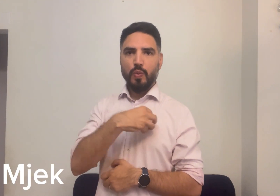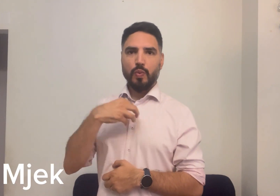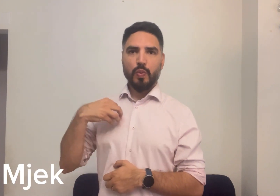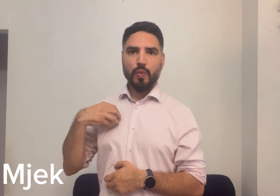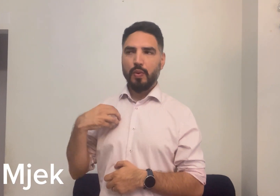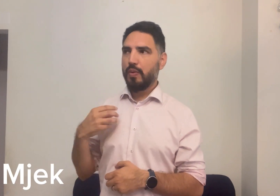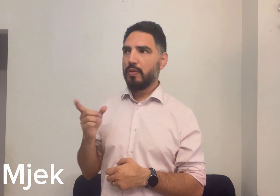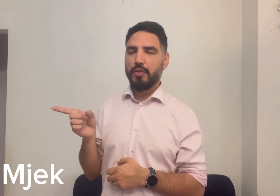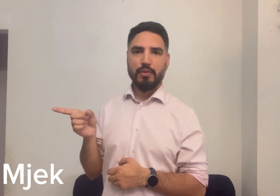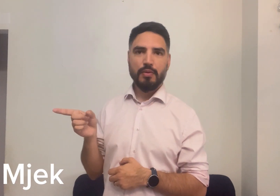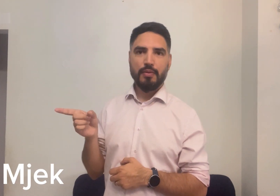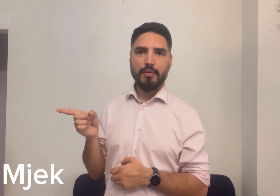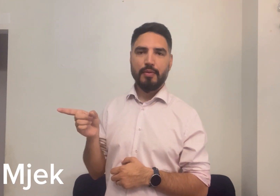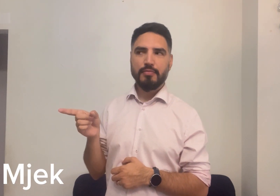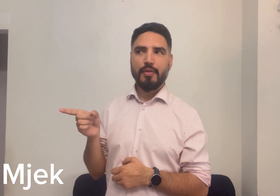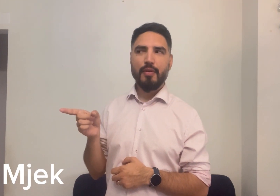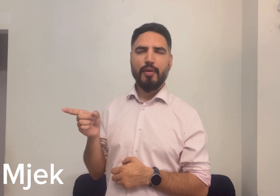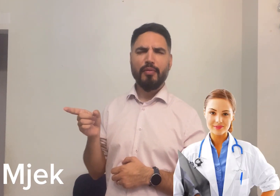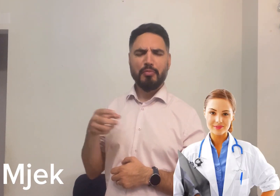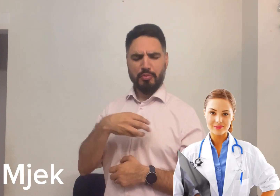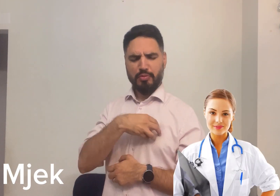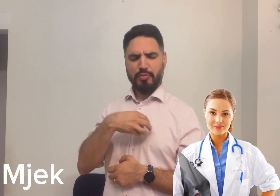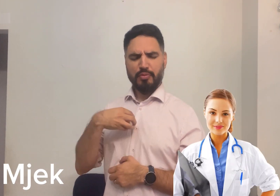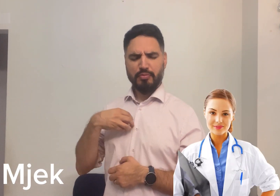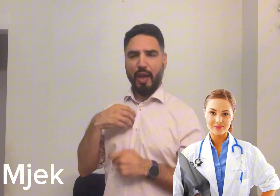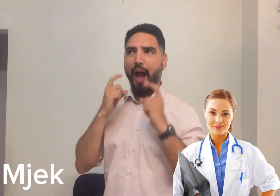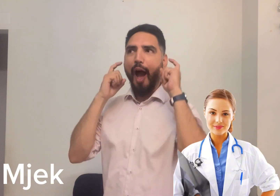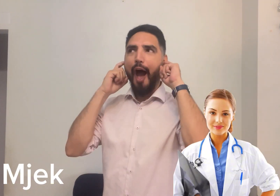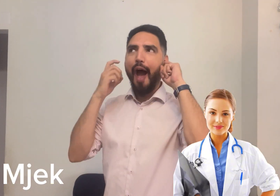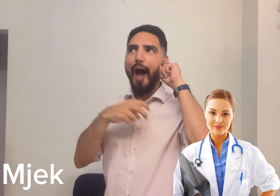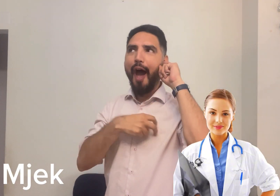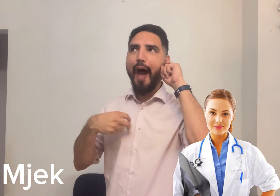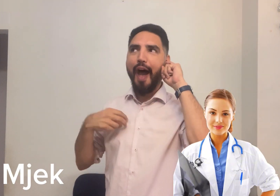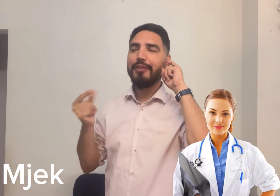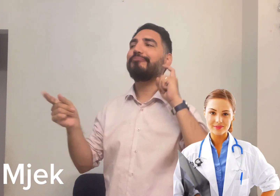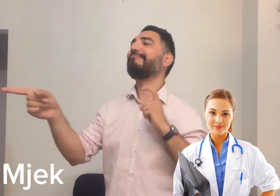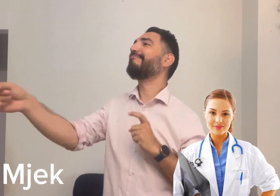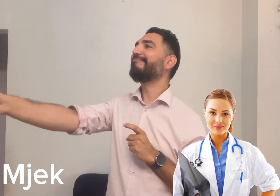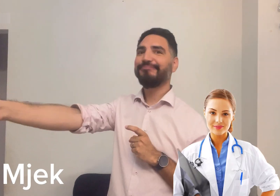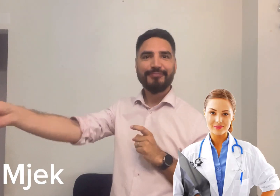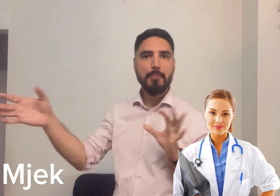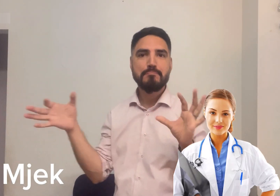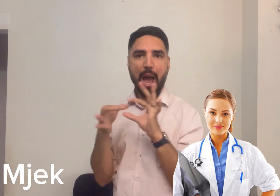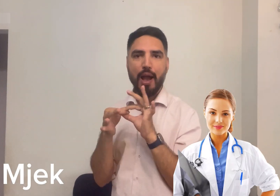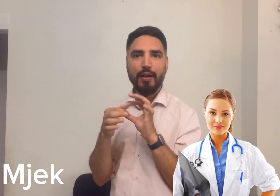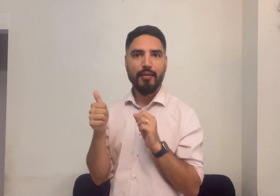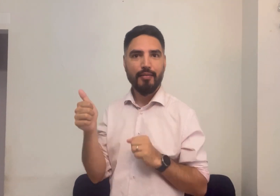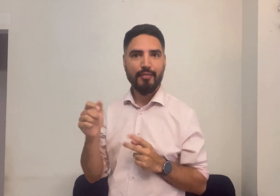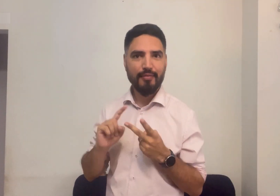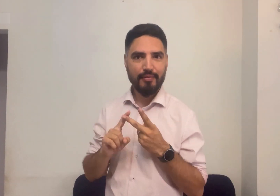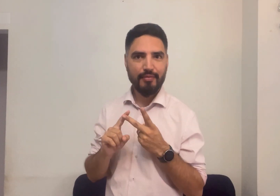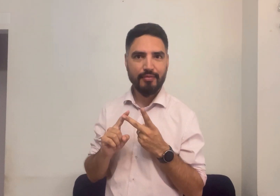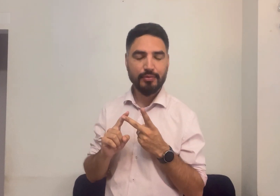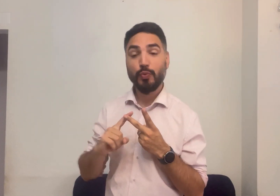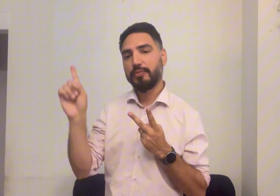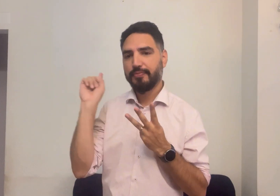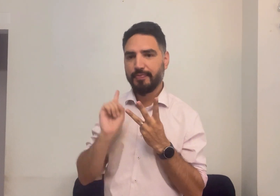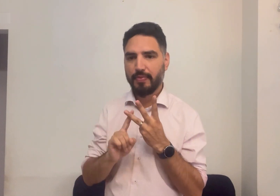doctor. When I see that movement, it instantly evokes the stethoscope. Exactly, and get it.